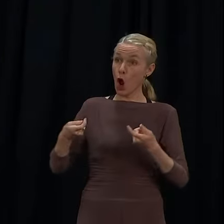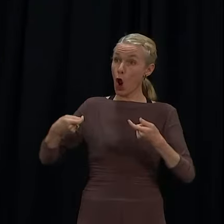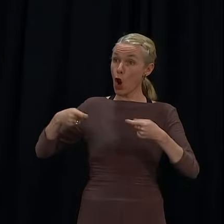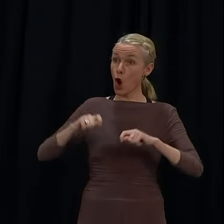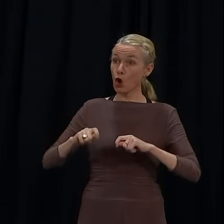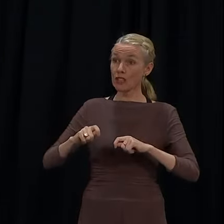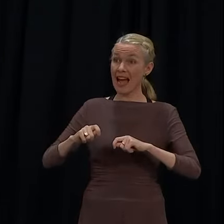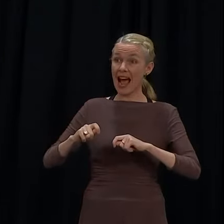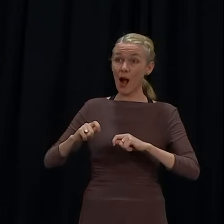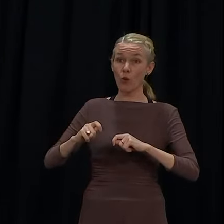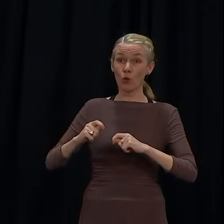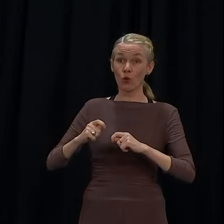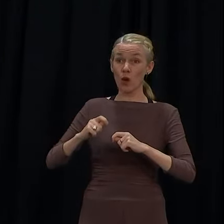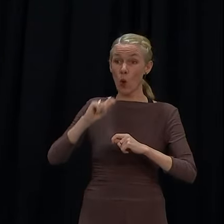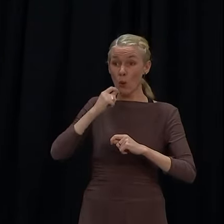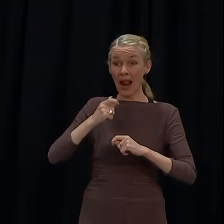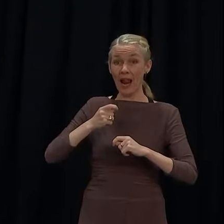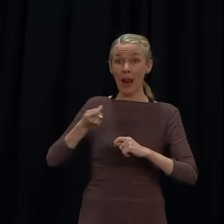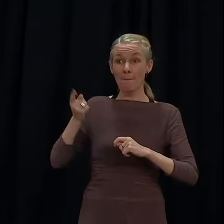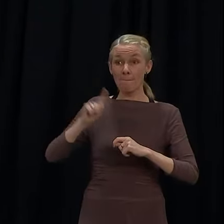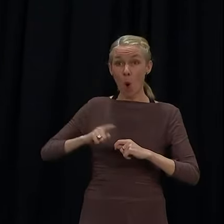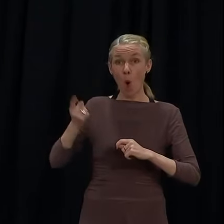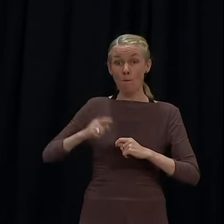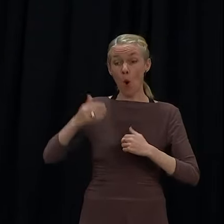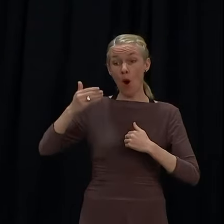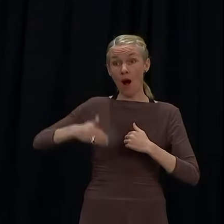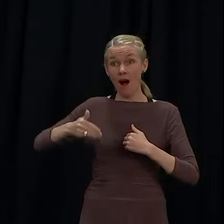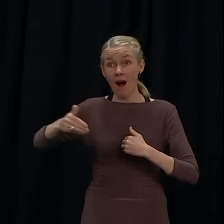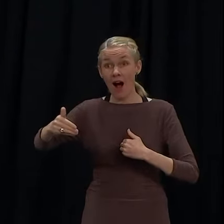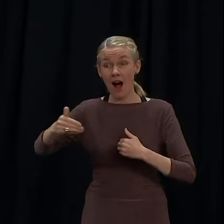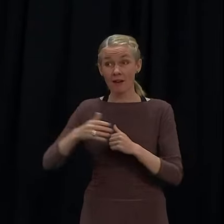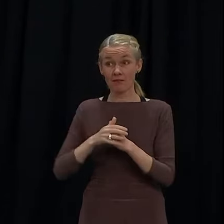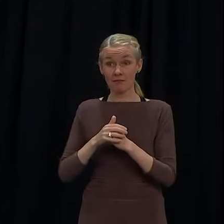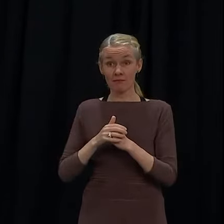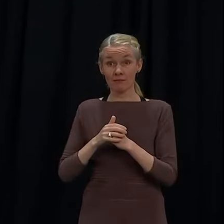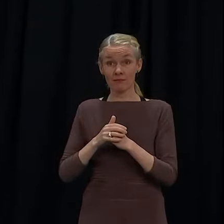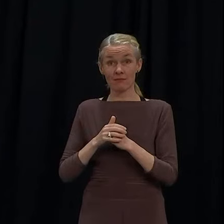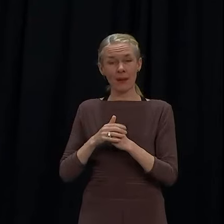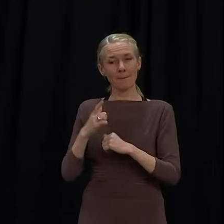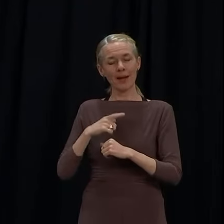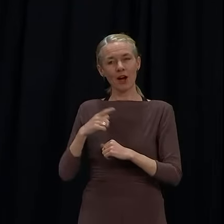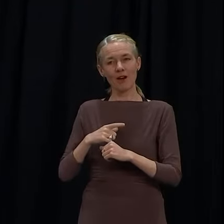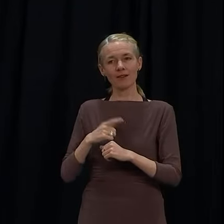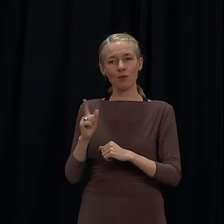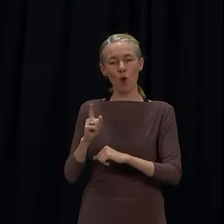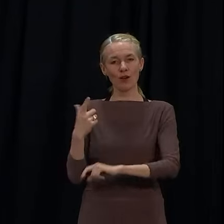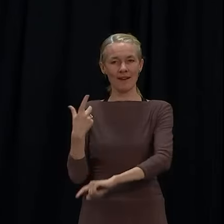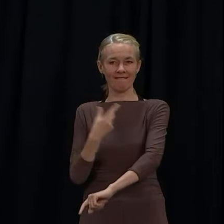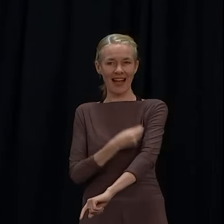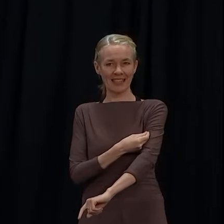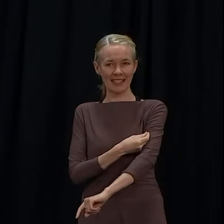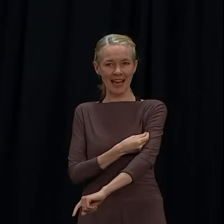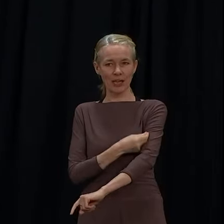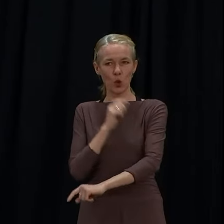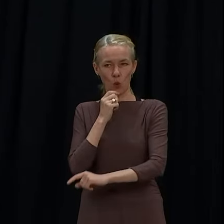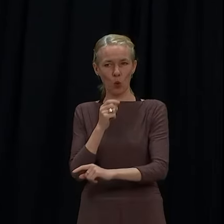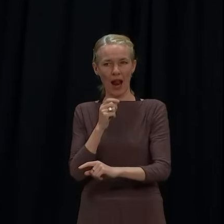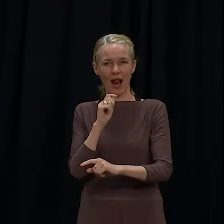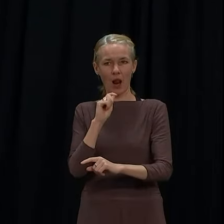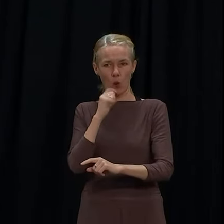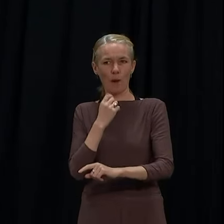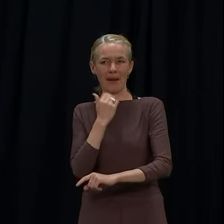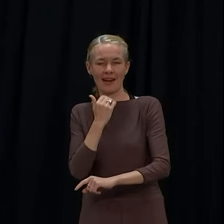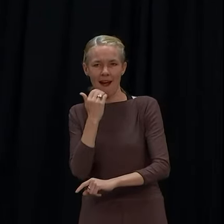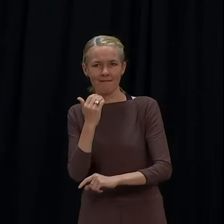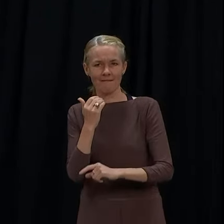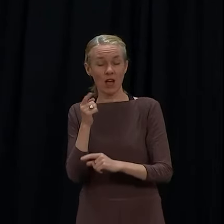you be comfortable with before we abandon lockdown? I want the highest number of people vaccinated as